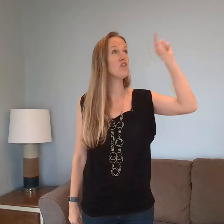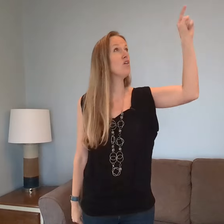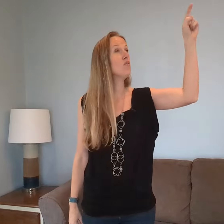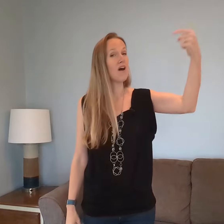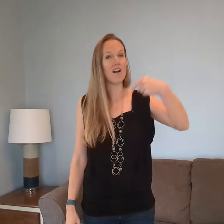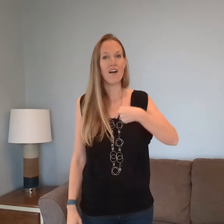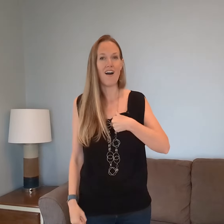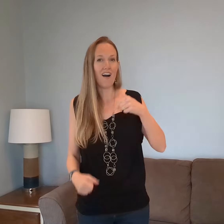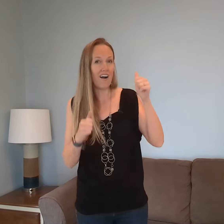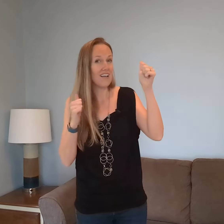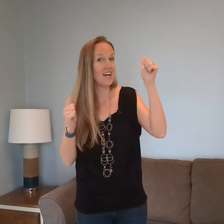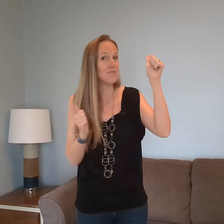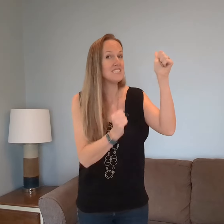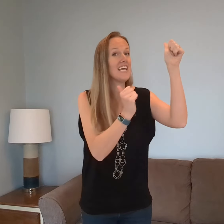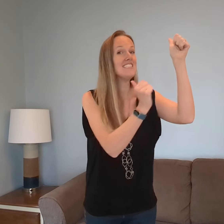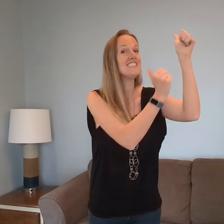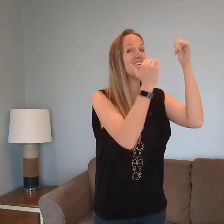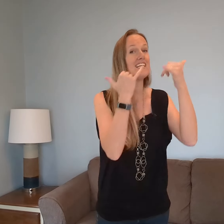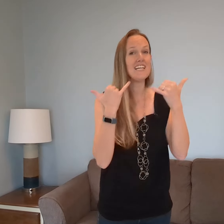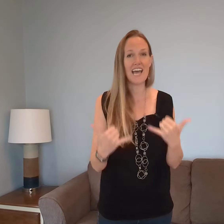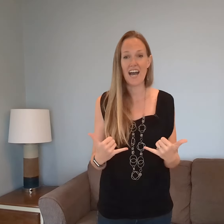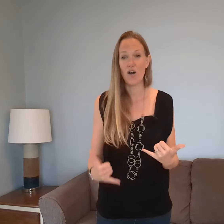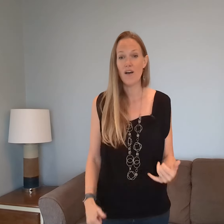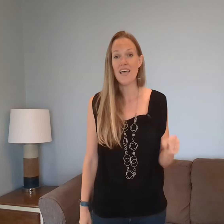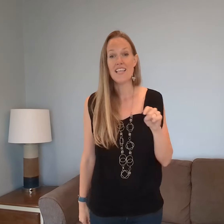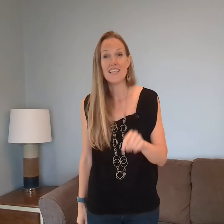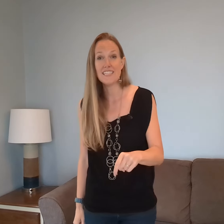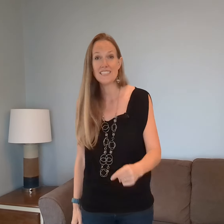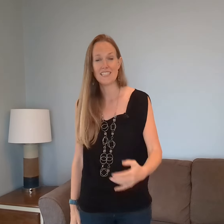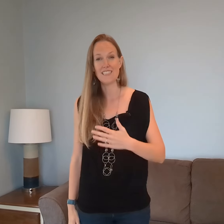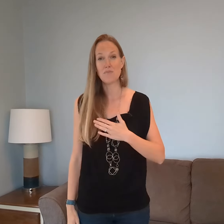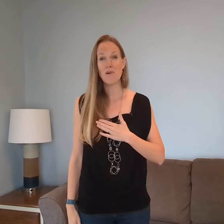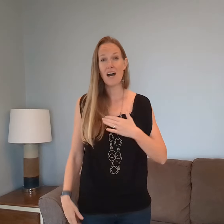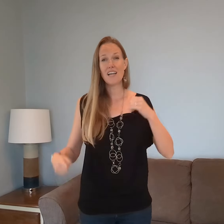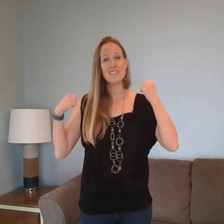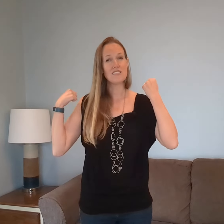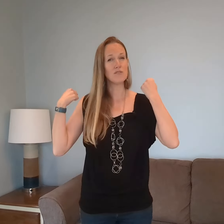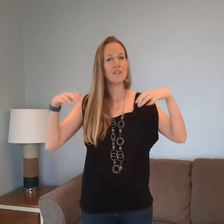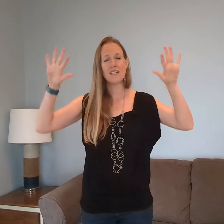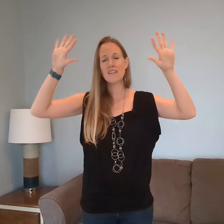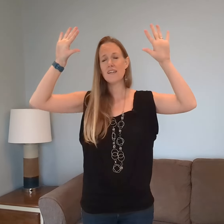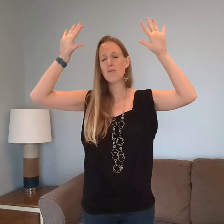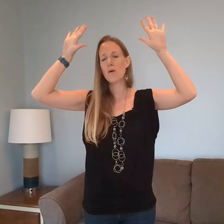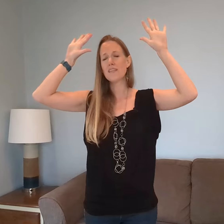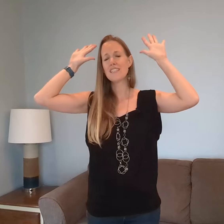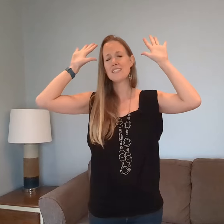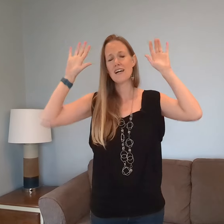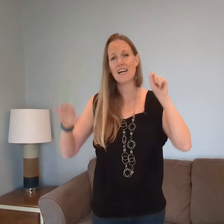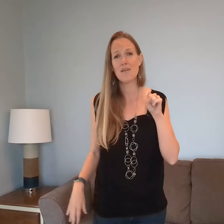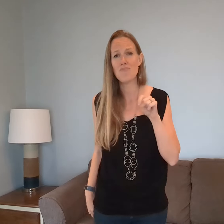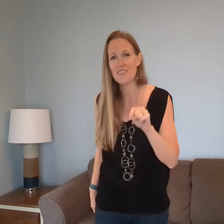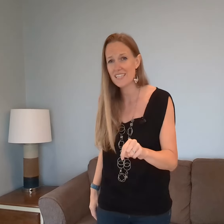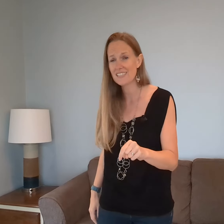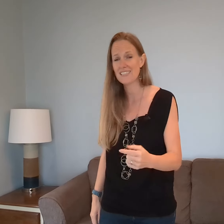You are all I'm chasing now. This is my surrender. One last time. This